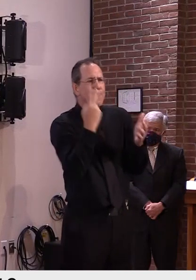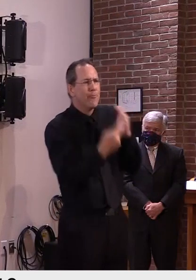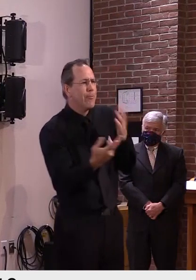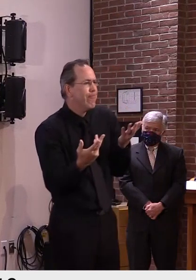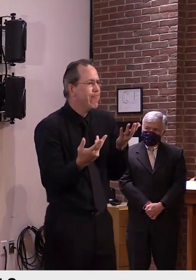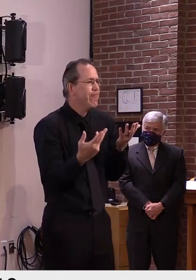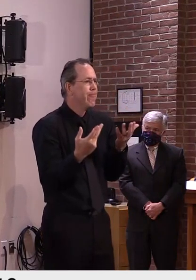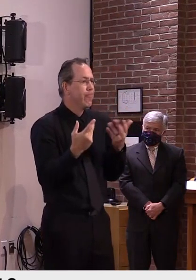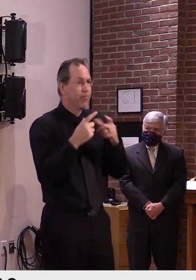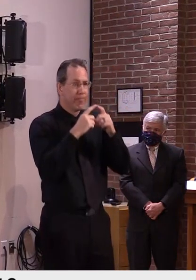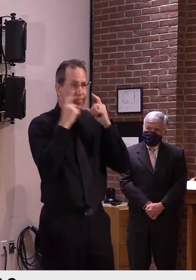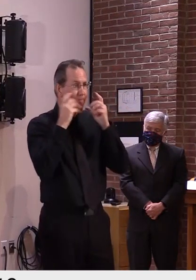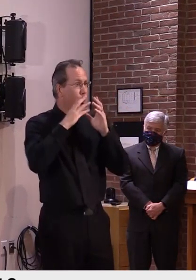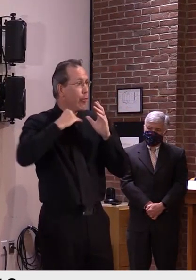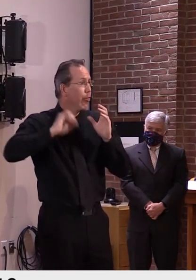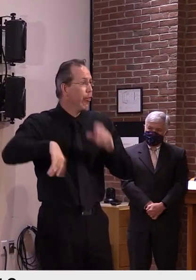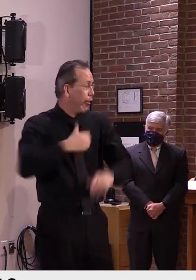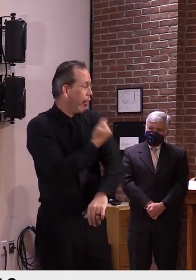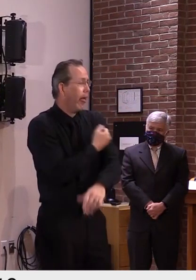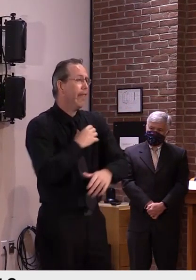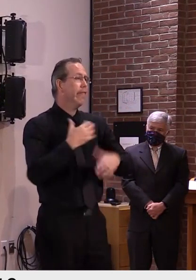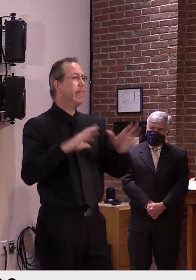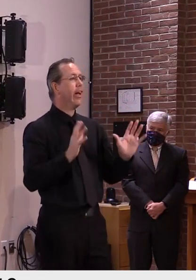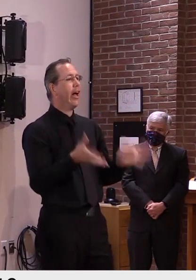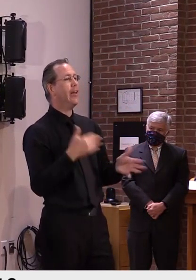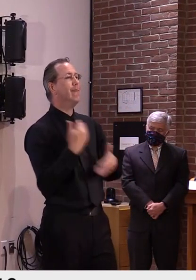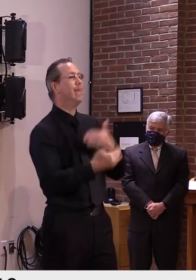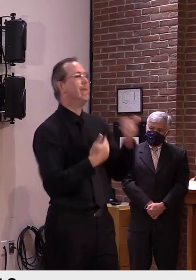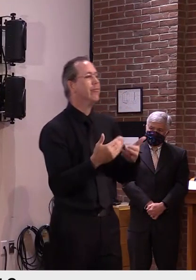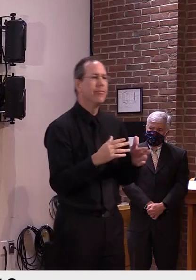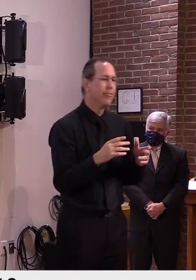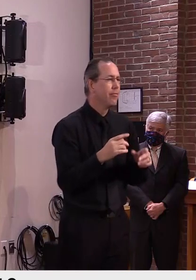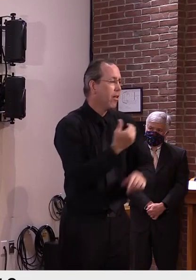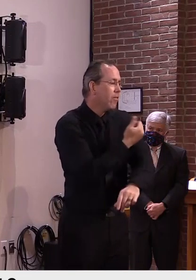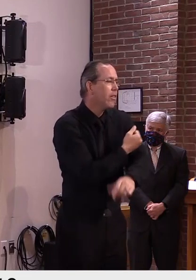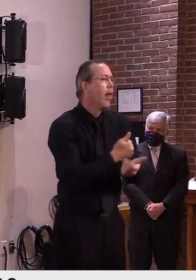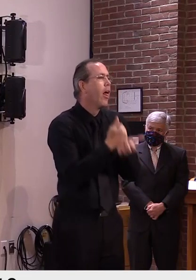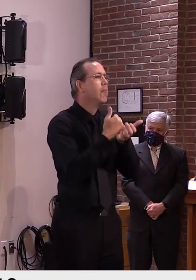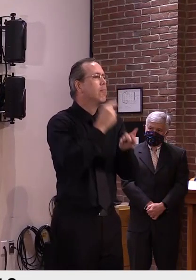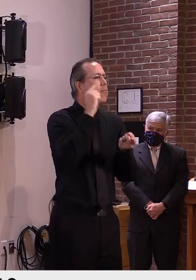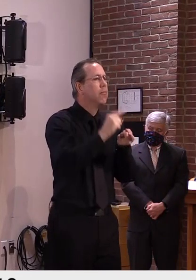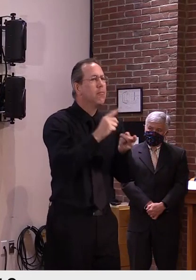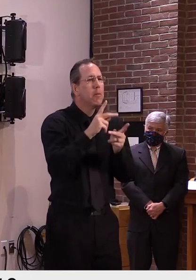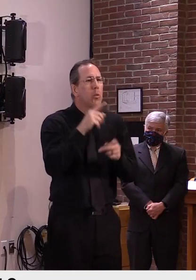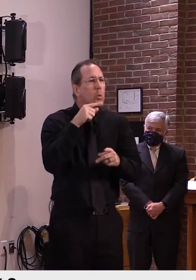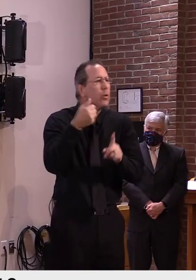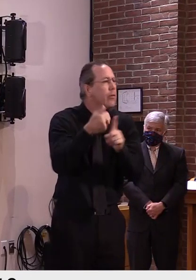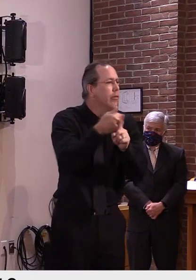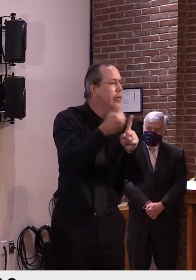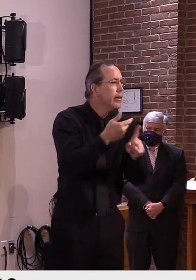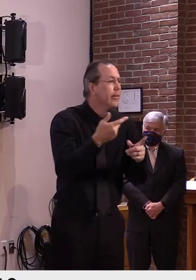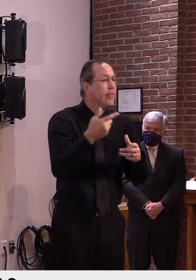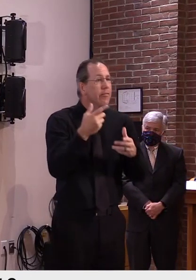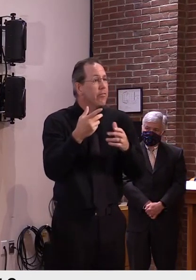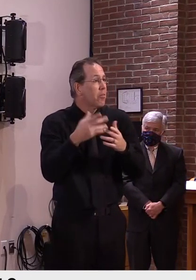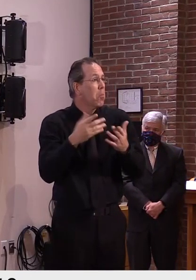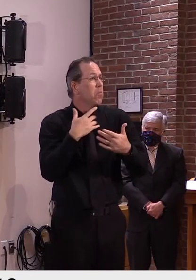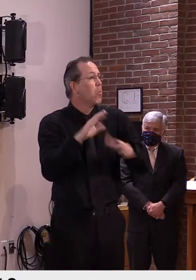also having a vaccine increase the numbers of us who might have a form of immunity to the